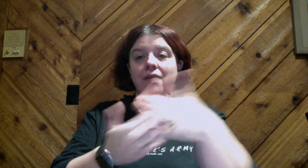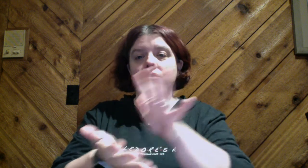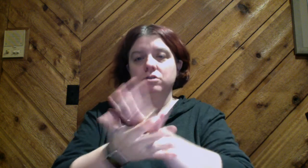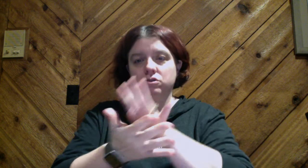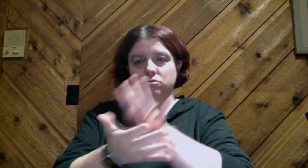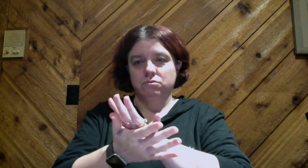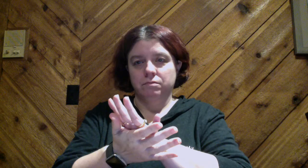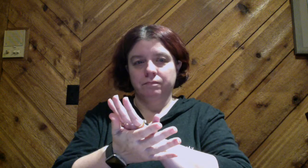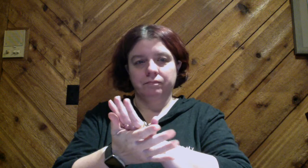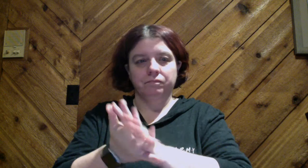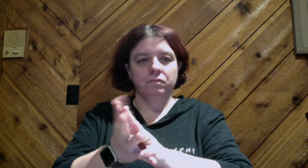after school.